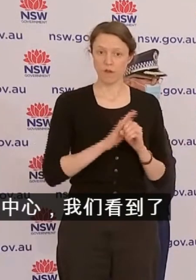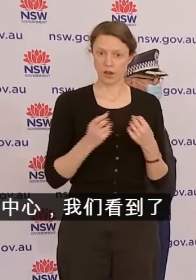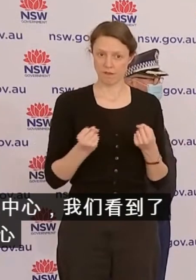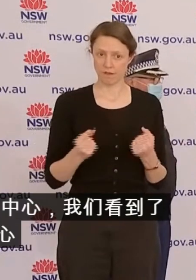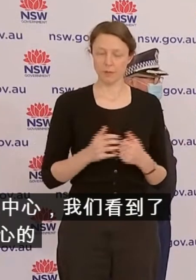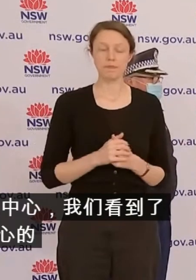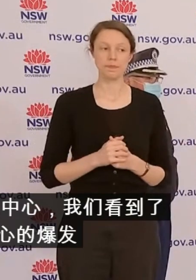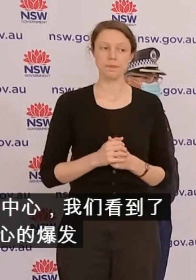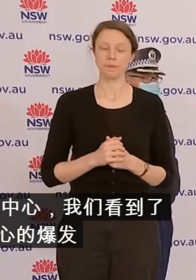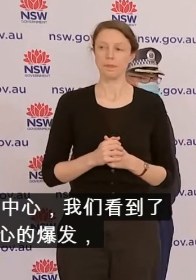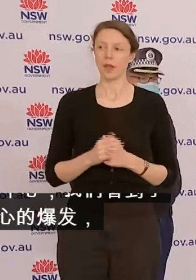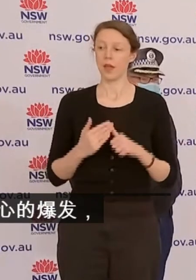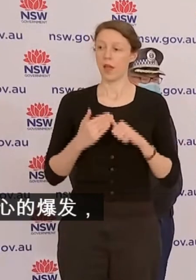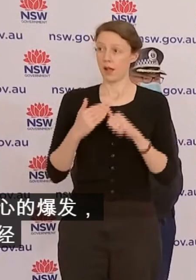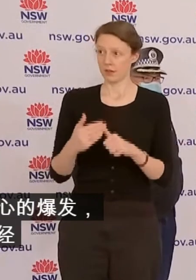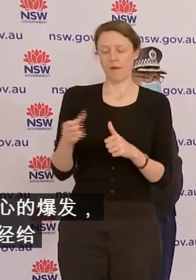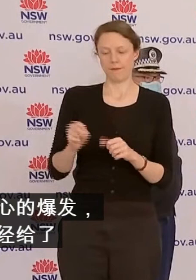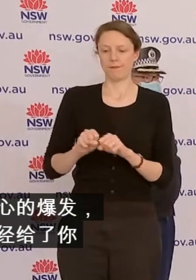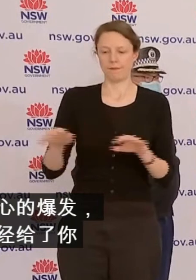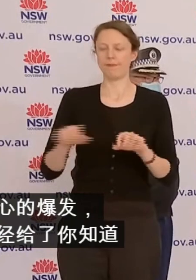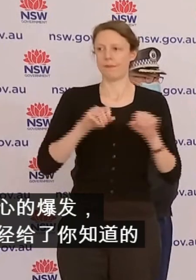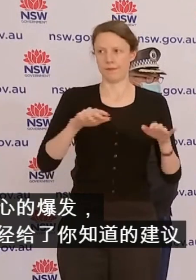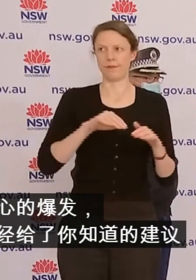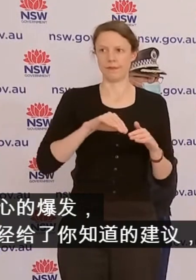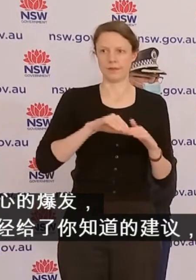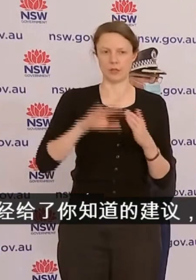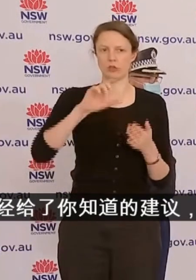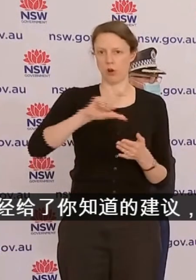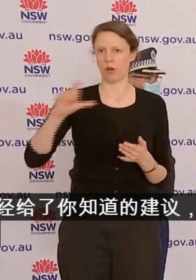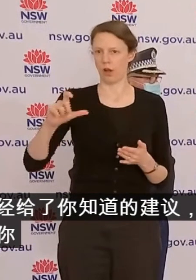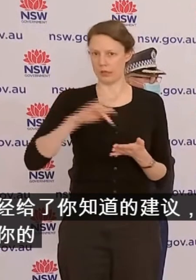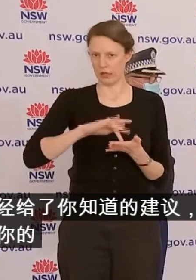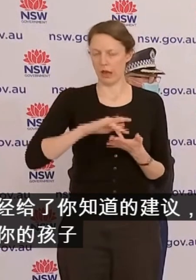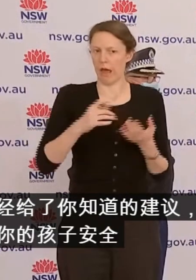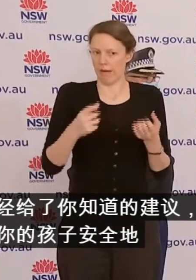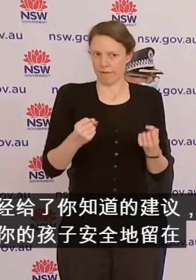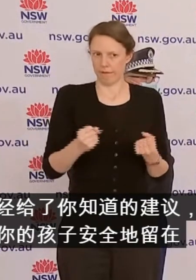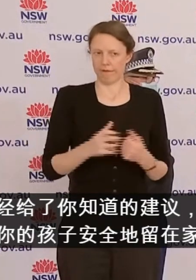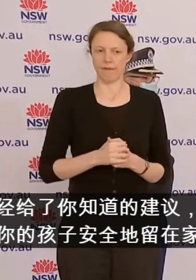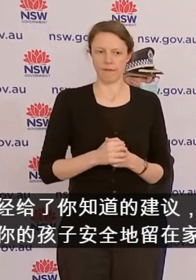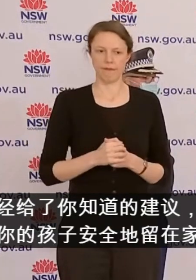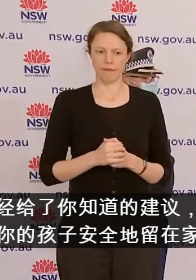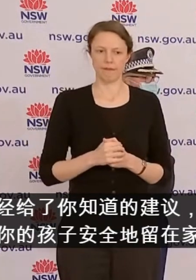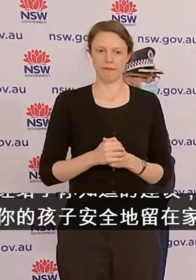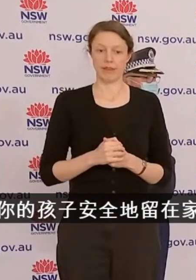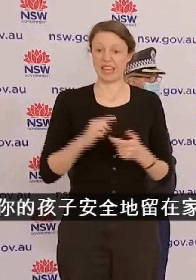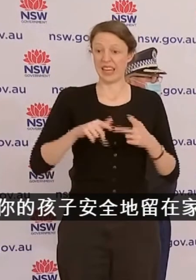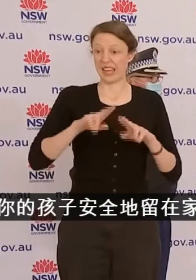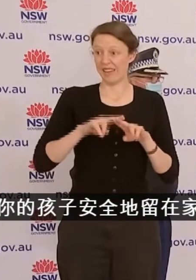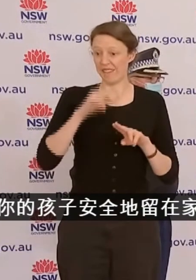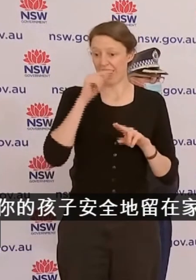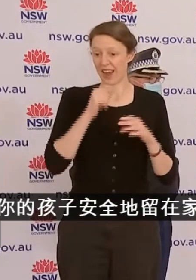number of childcare centre outbreaks, and I think we've given advice that if you can keep your children home